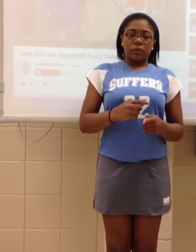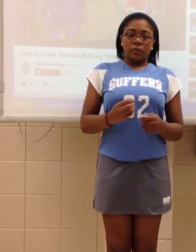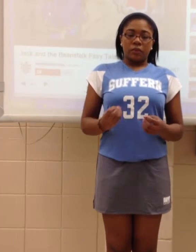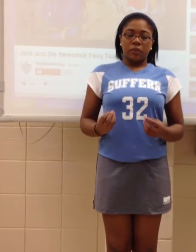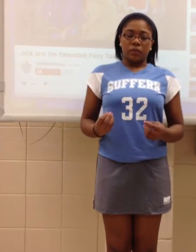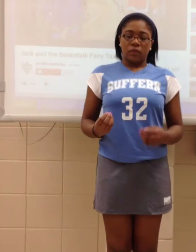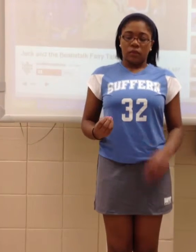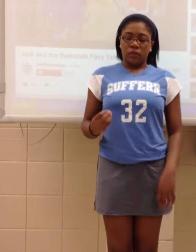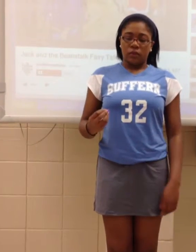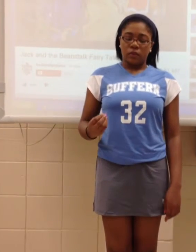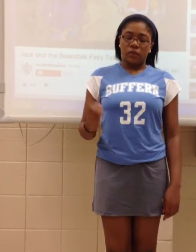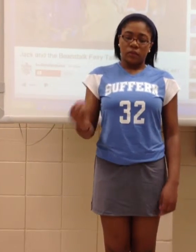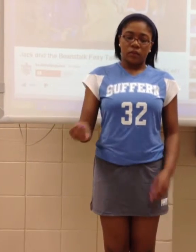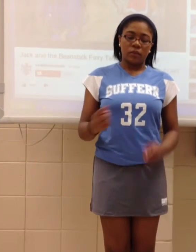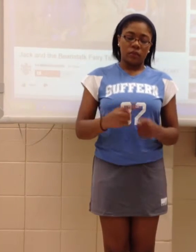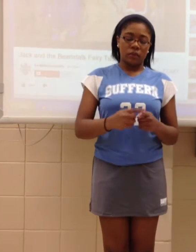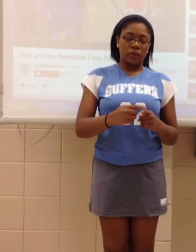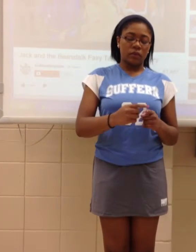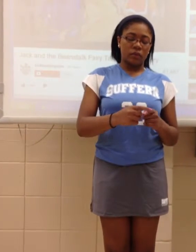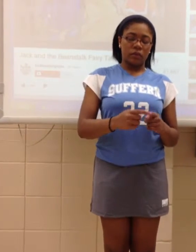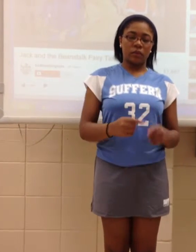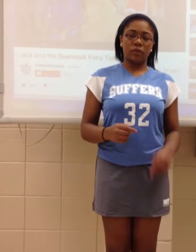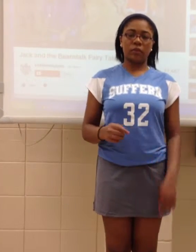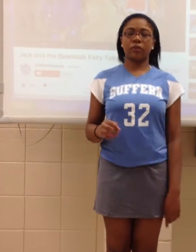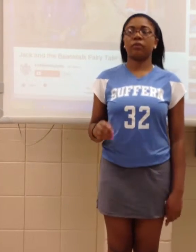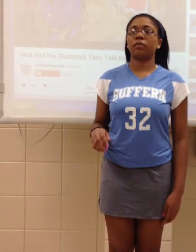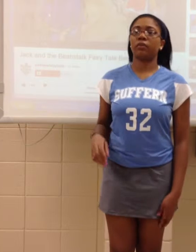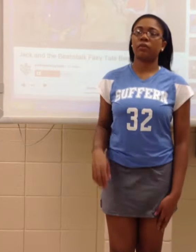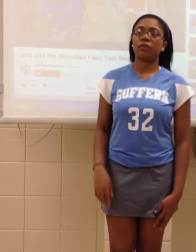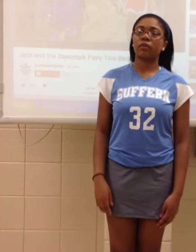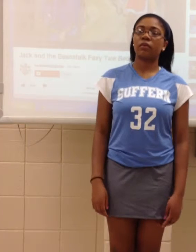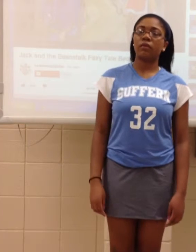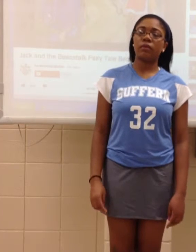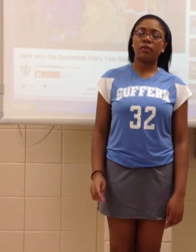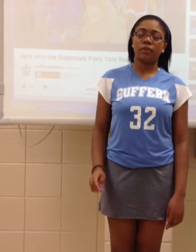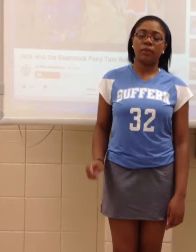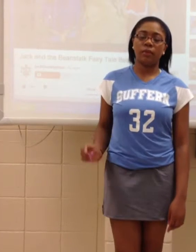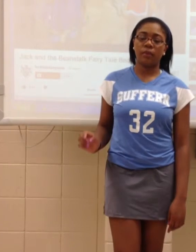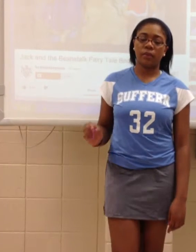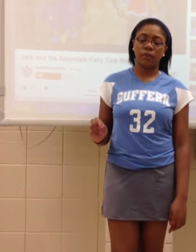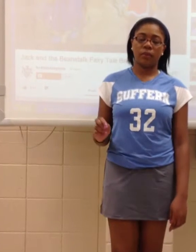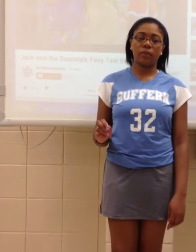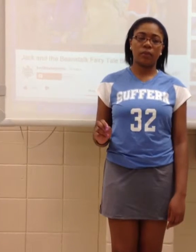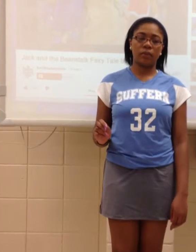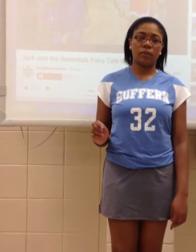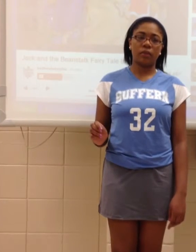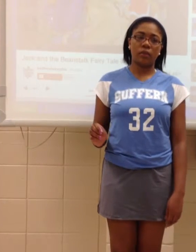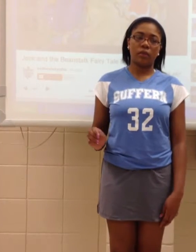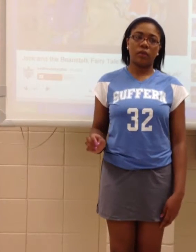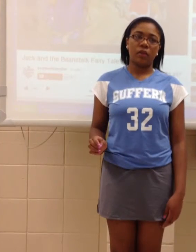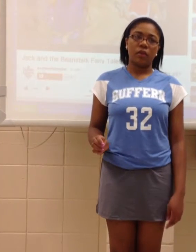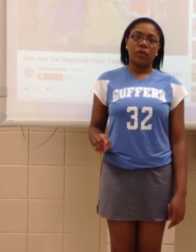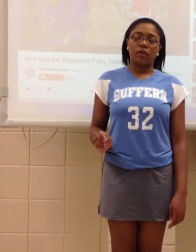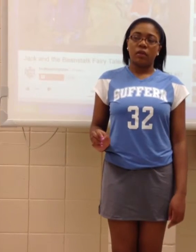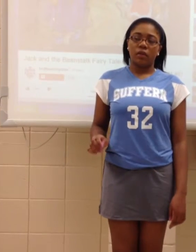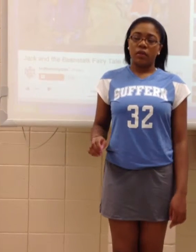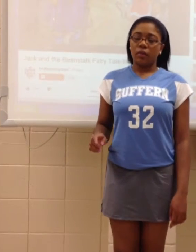he said to Jack. "Do you know how many that is?" "2 for each of my hands and 1 in my mouth," answered